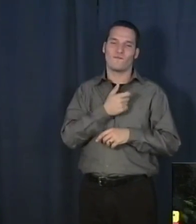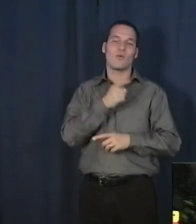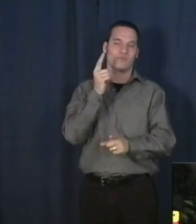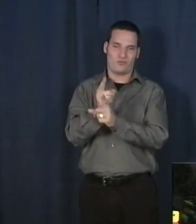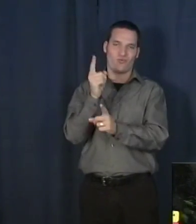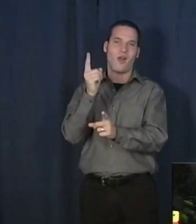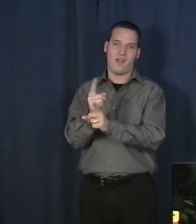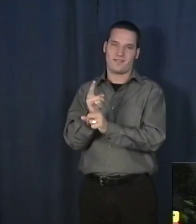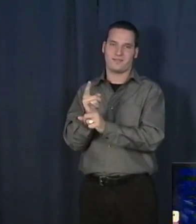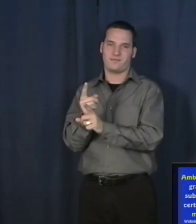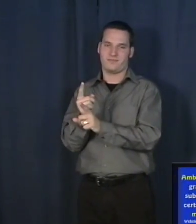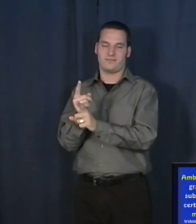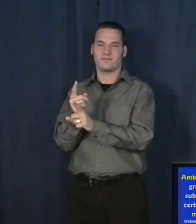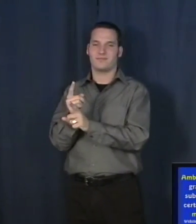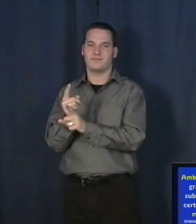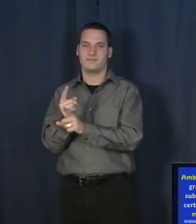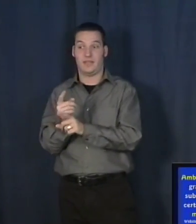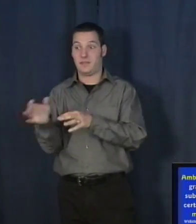Perfume. That is correct.